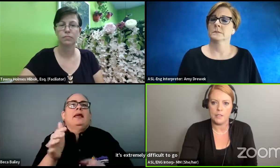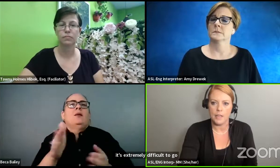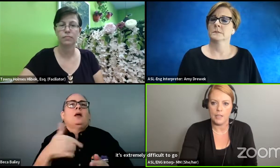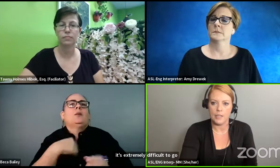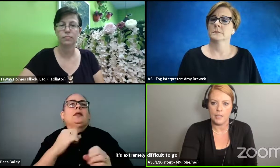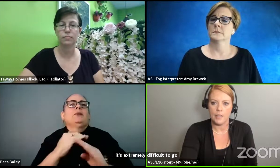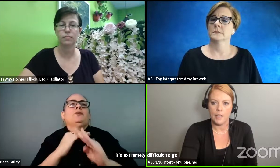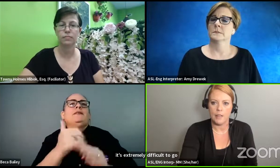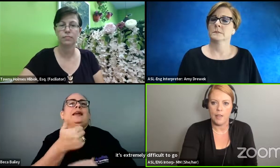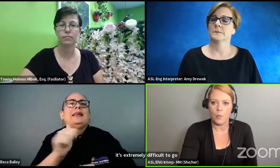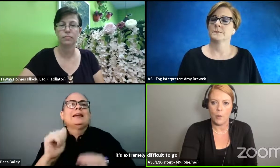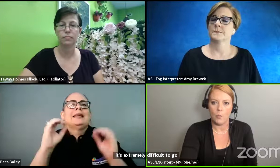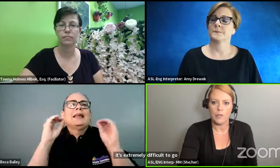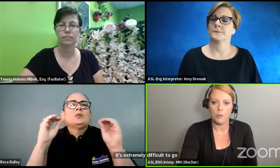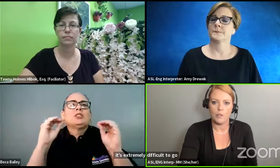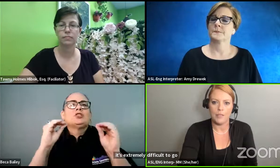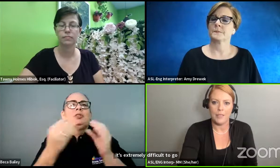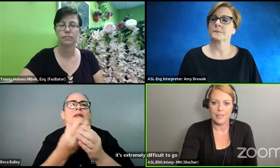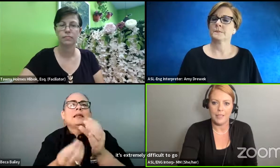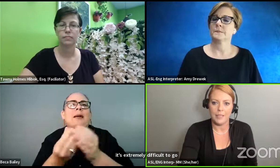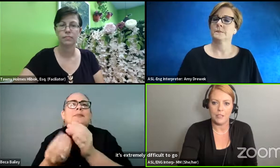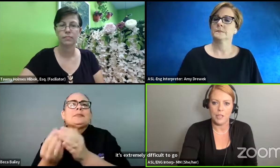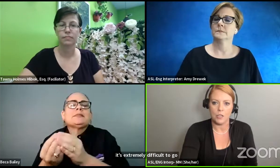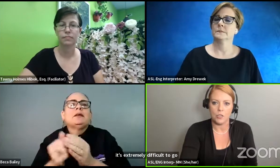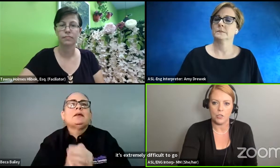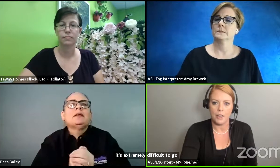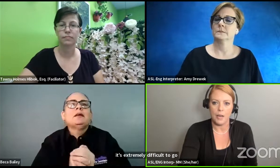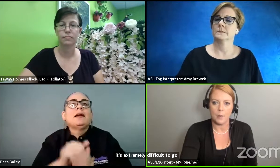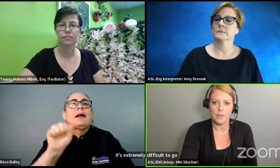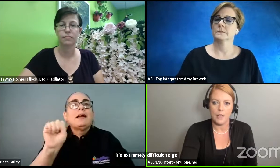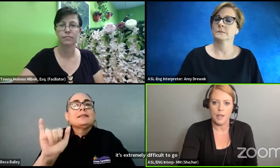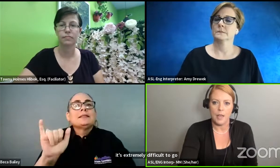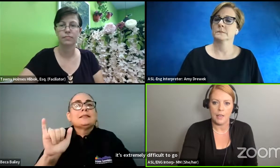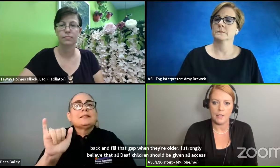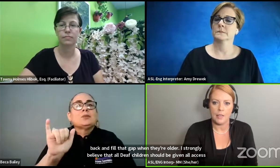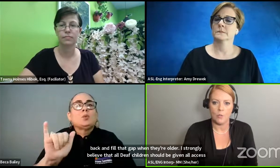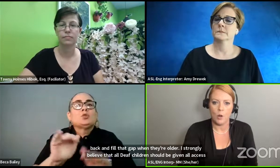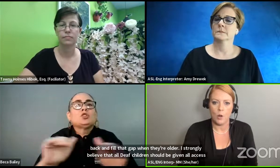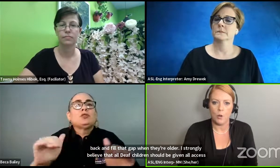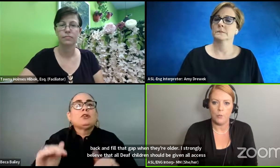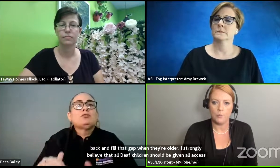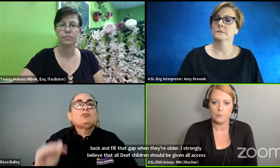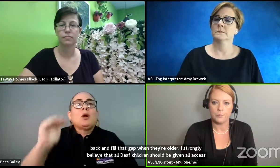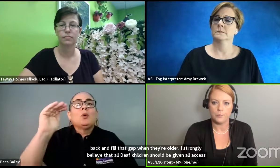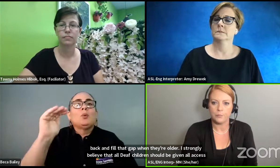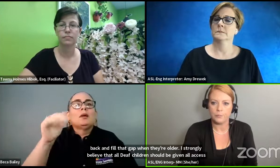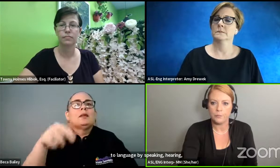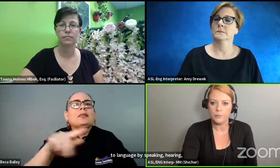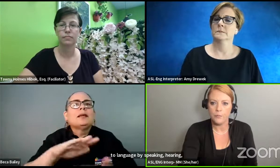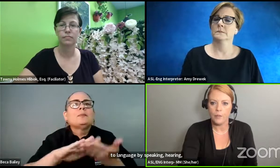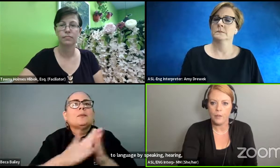hearing, signing, and that way we can prevent any educational gaps as they grow.